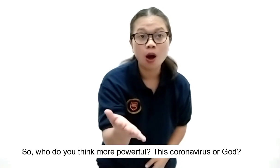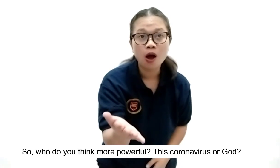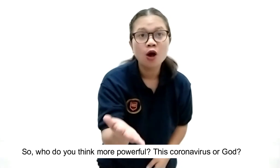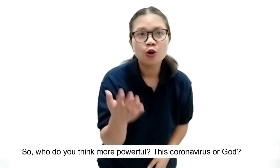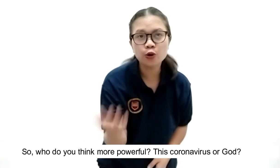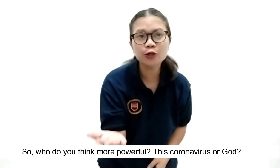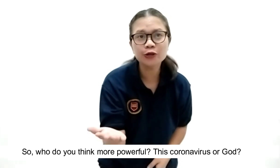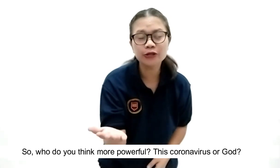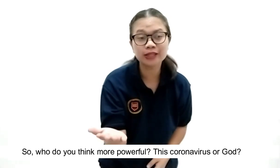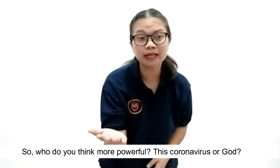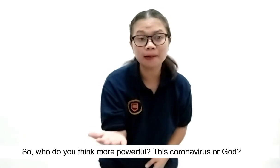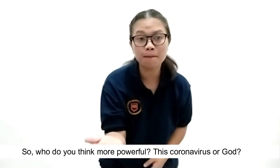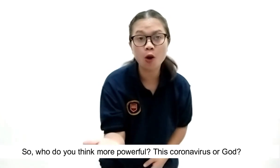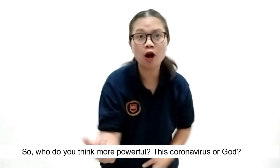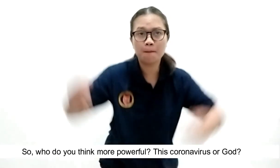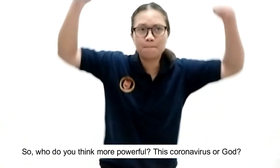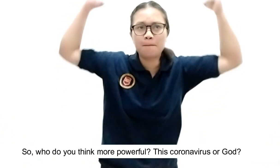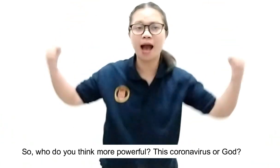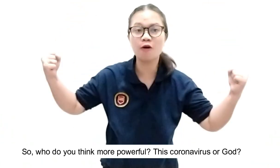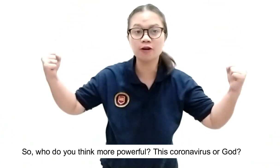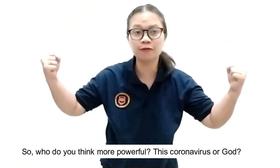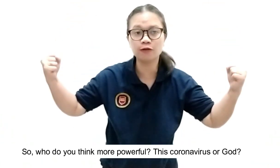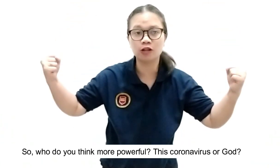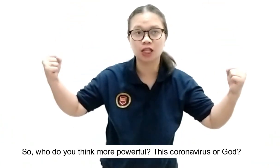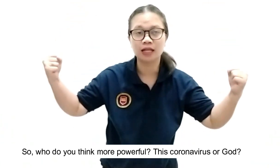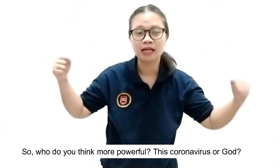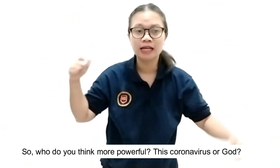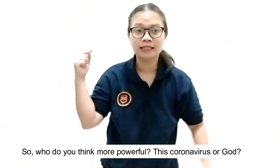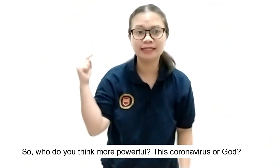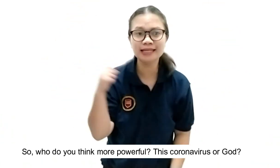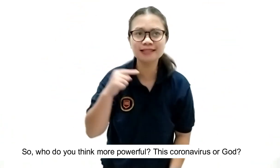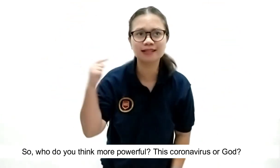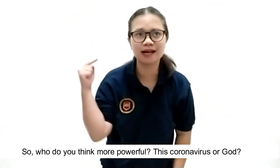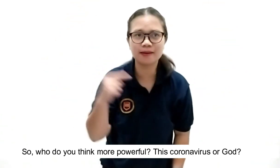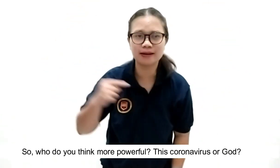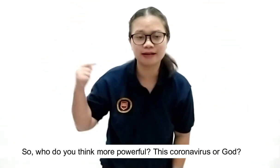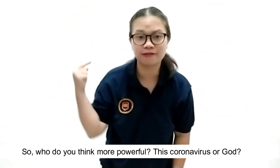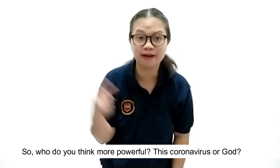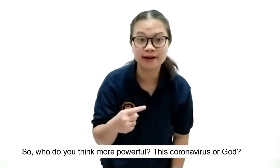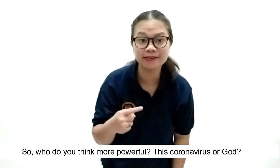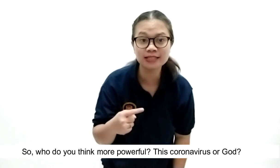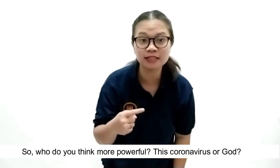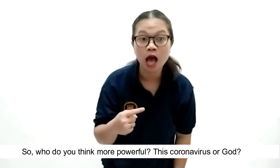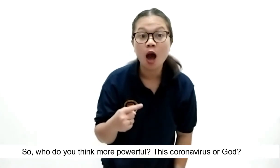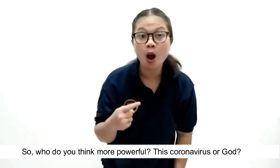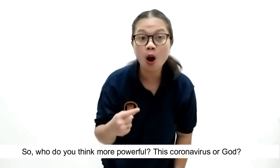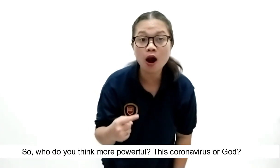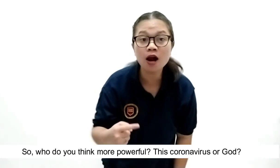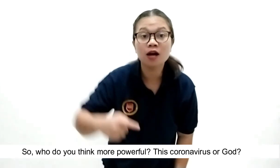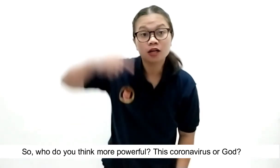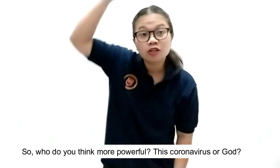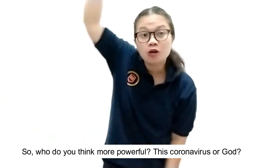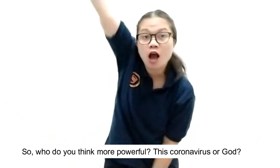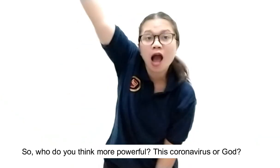who do you think more powerful this coronavirus or God